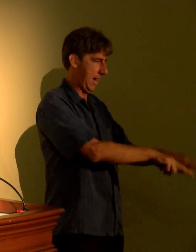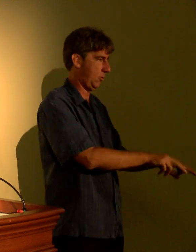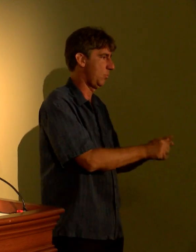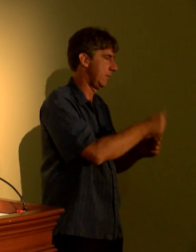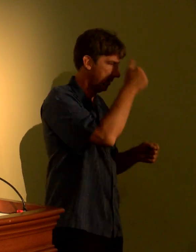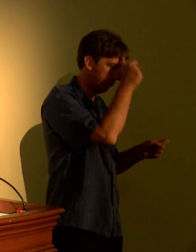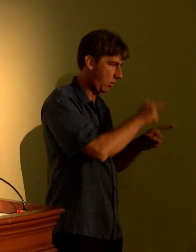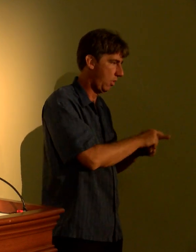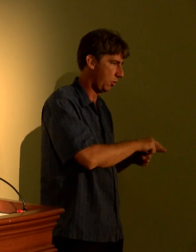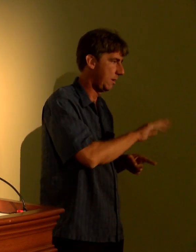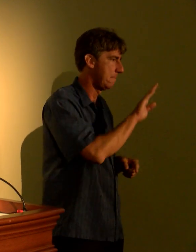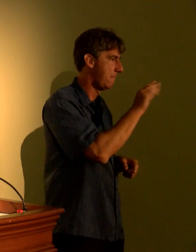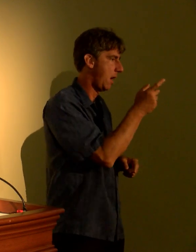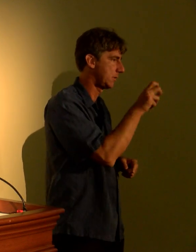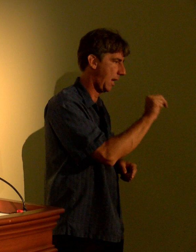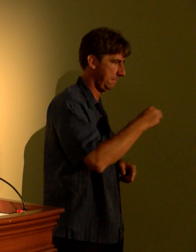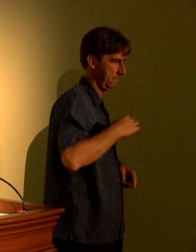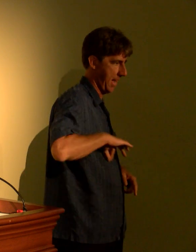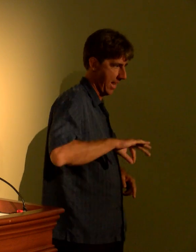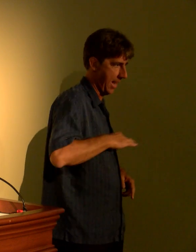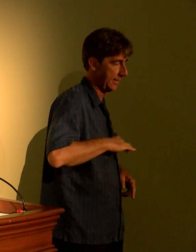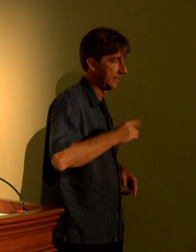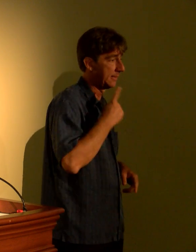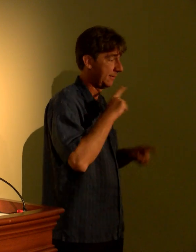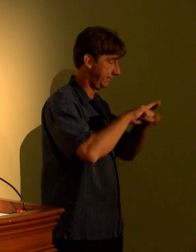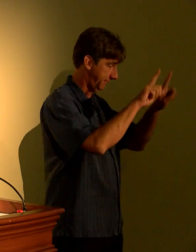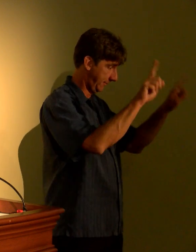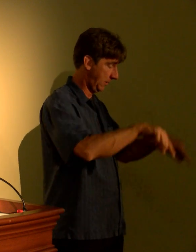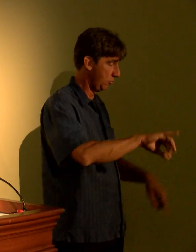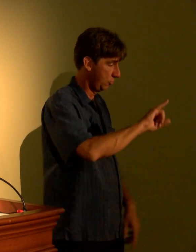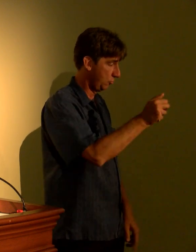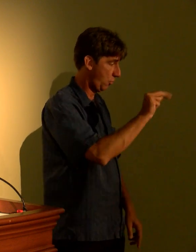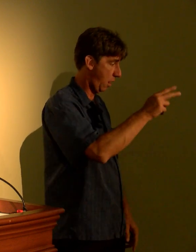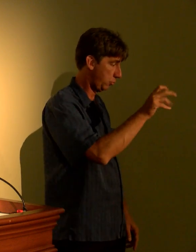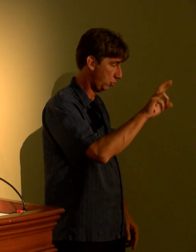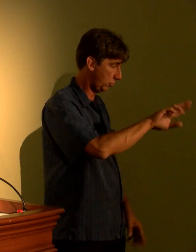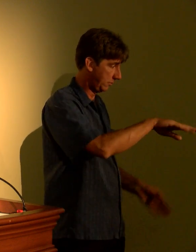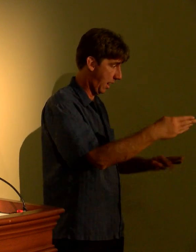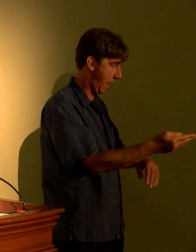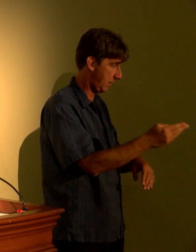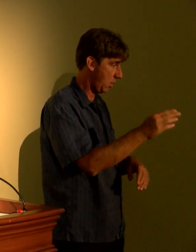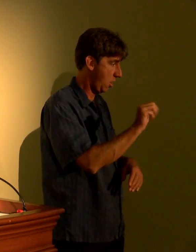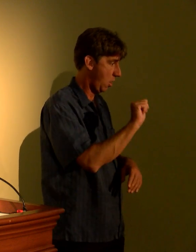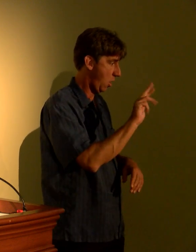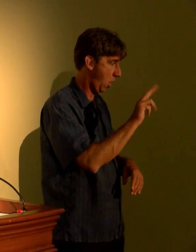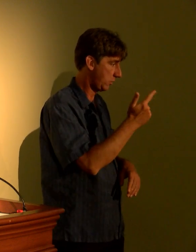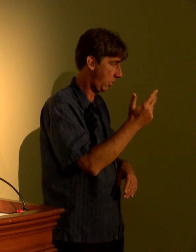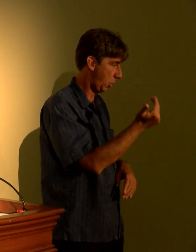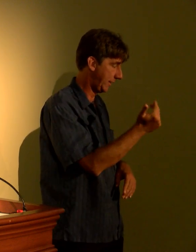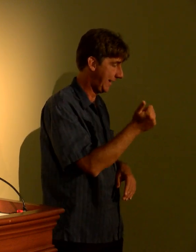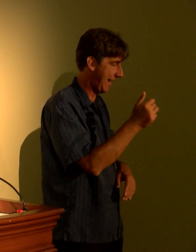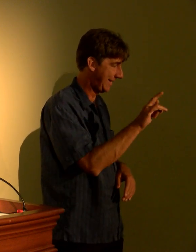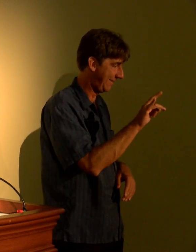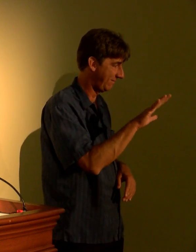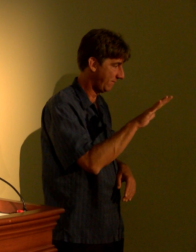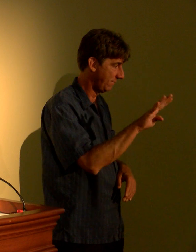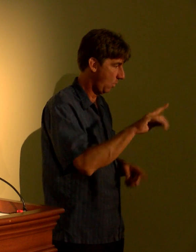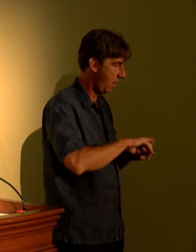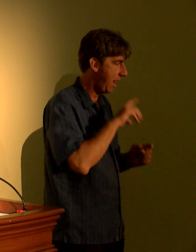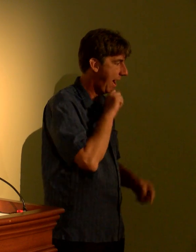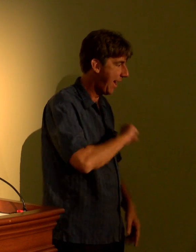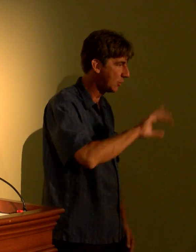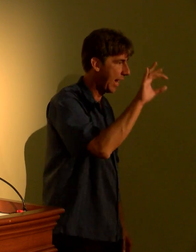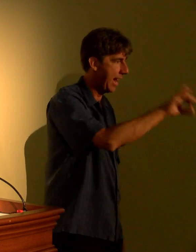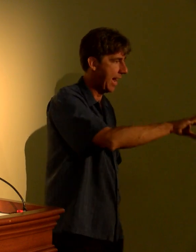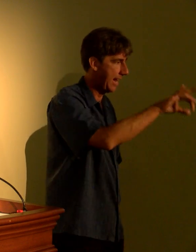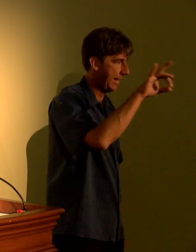Corners, and his epitaph is simply, John Brewster died August 13th, 1854, age 88.